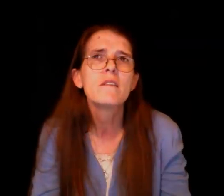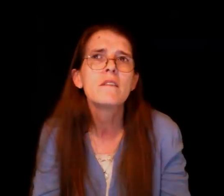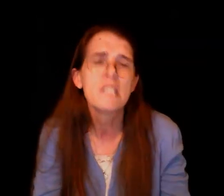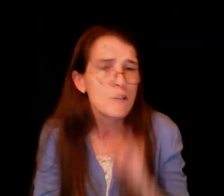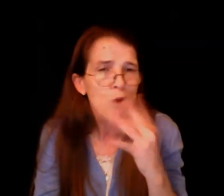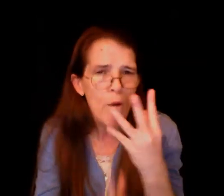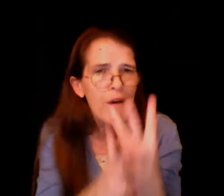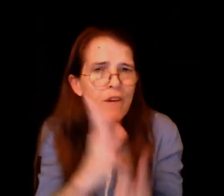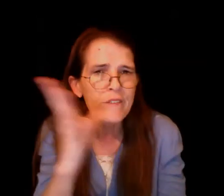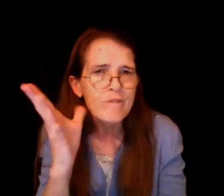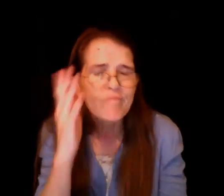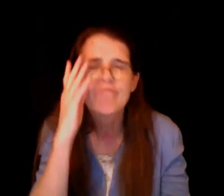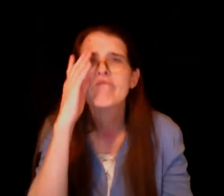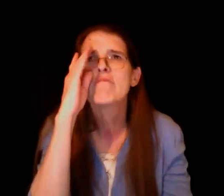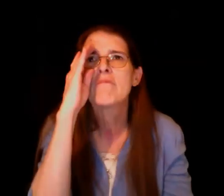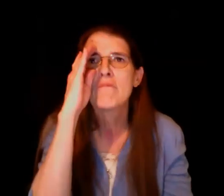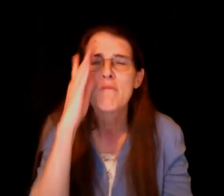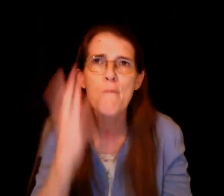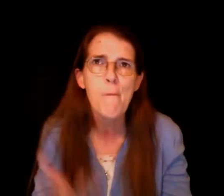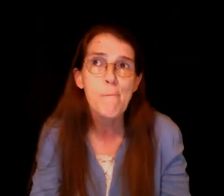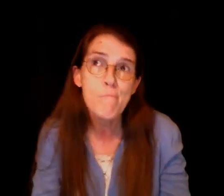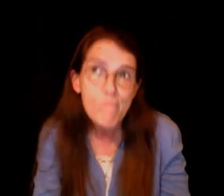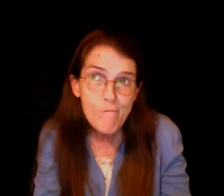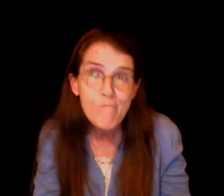All right, that's it. Let go.